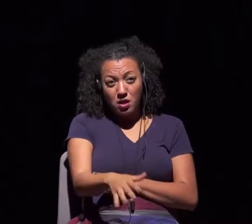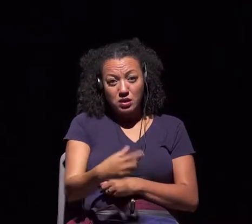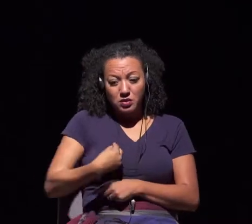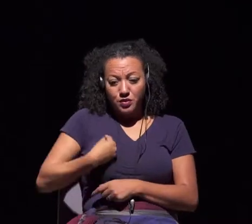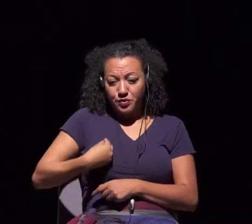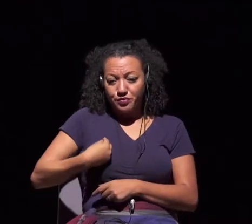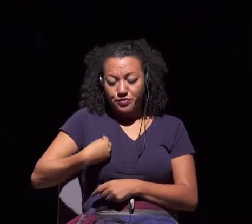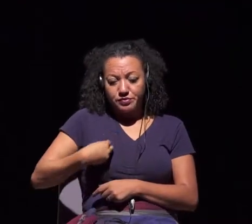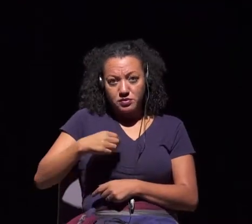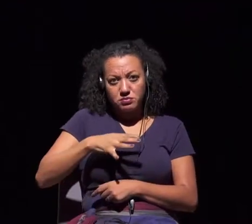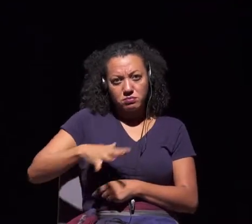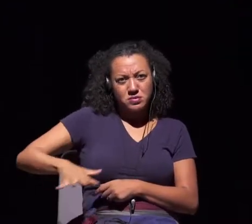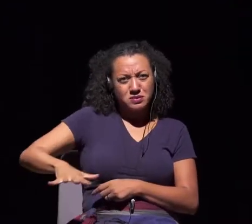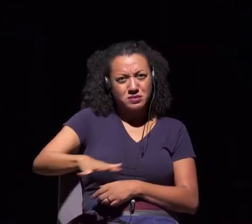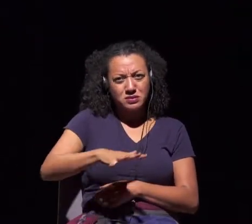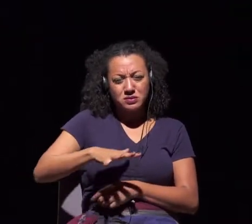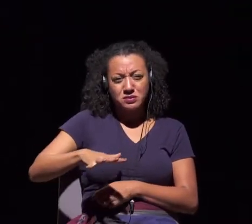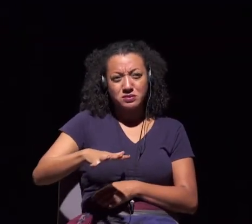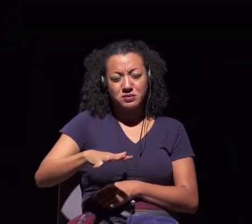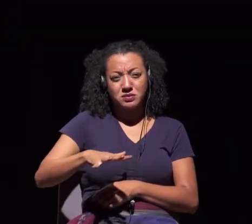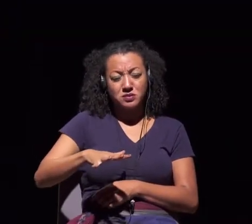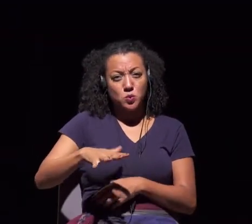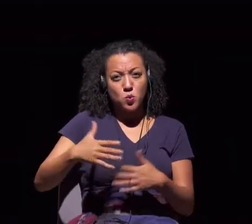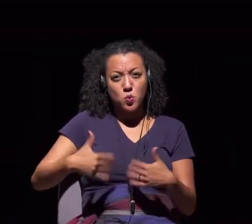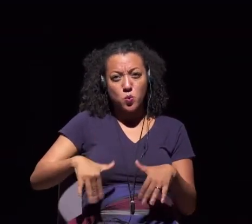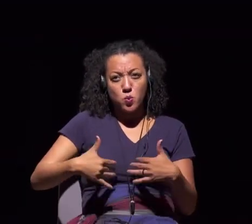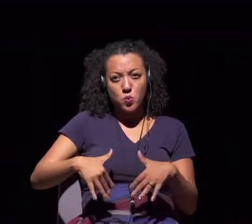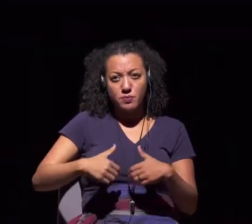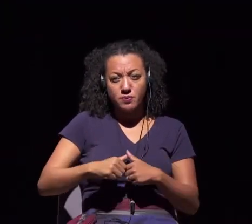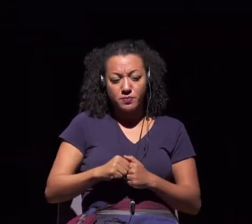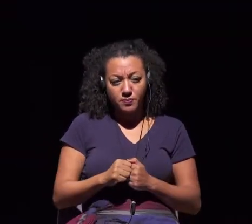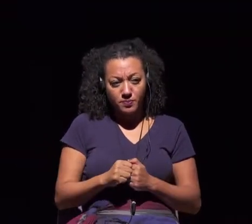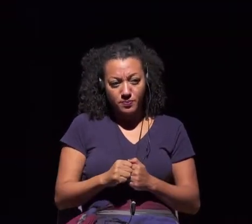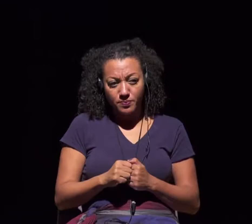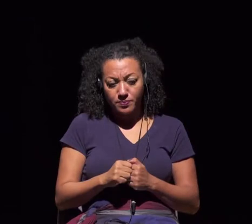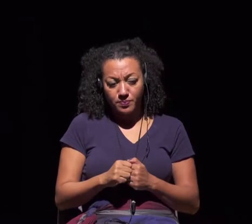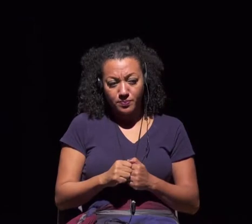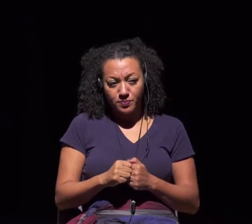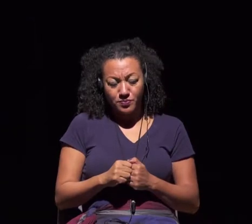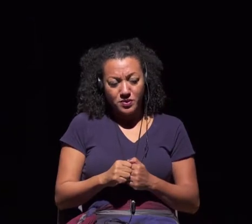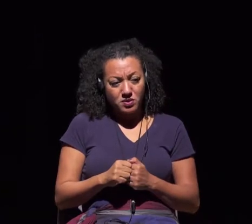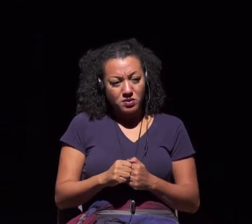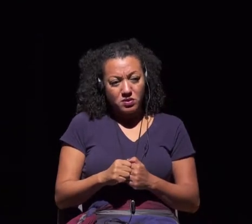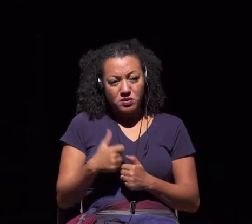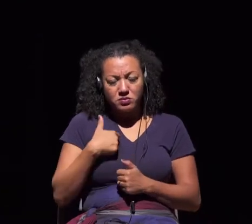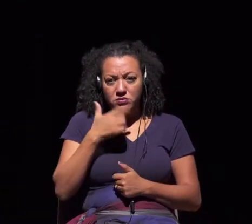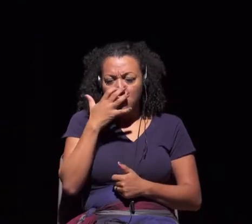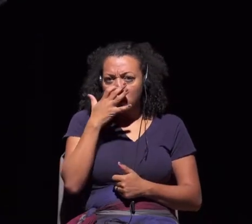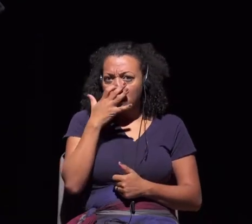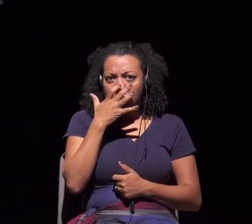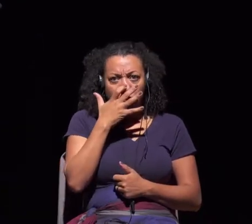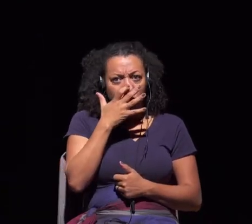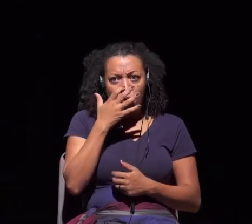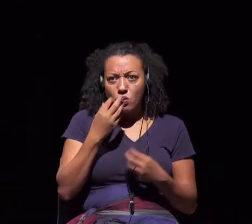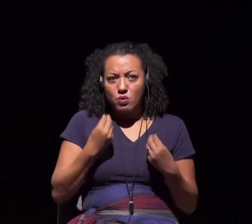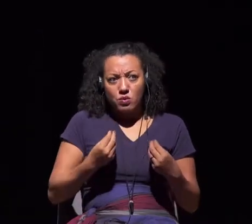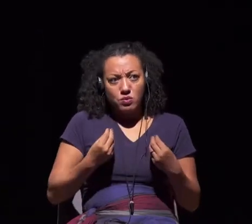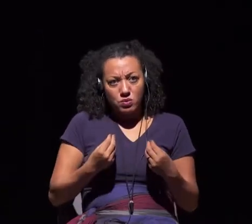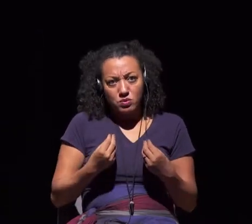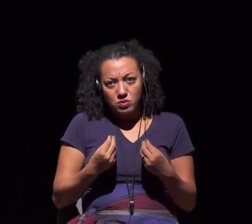it struck a chord that you were with a city of 4 million people, and this is what you have as a cultural site